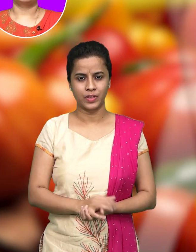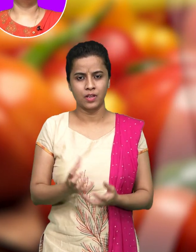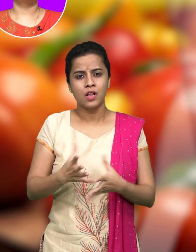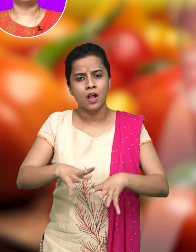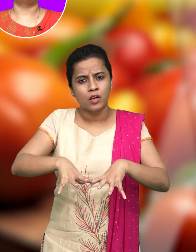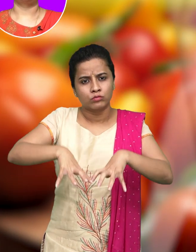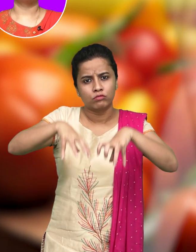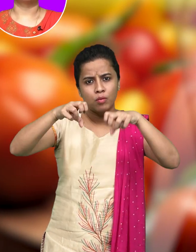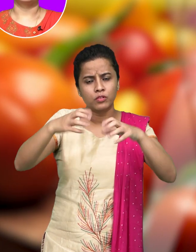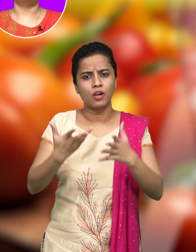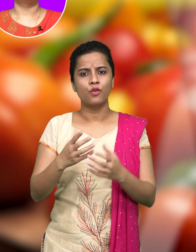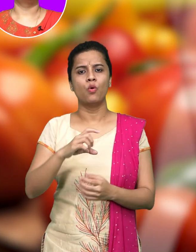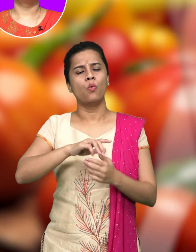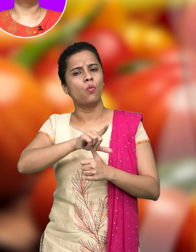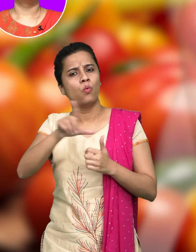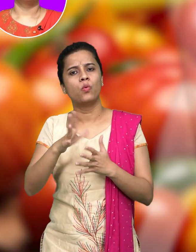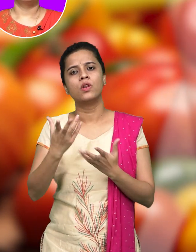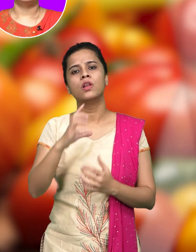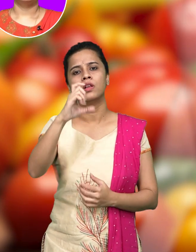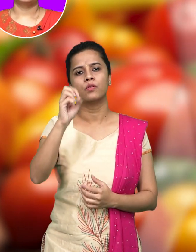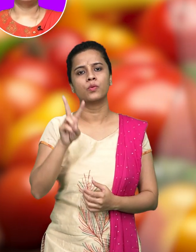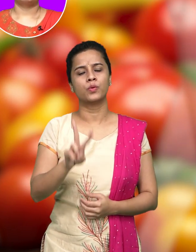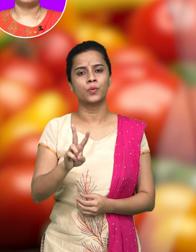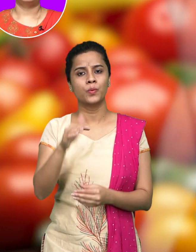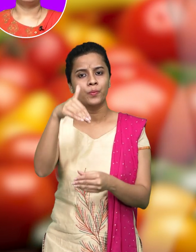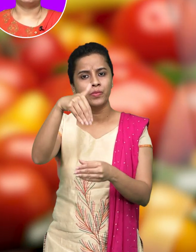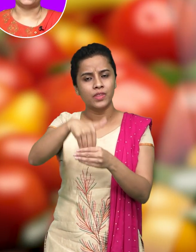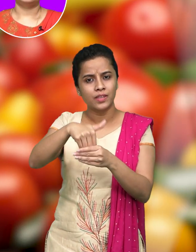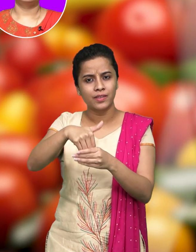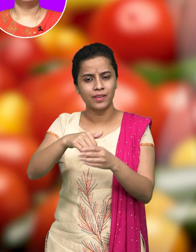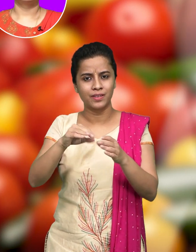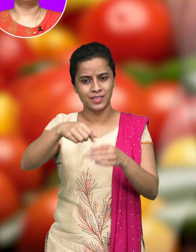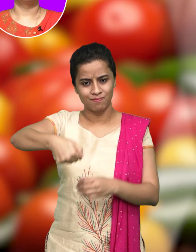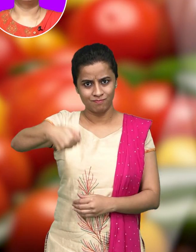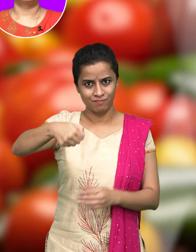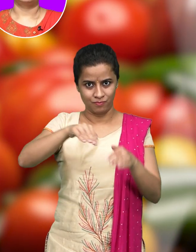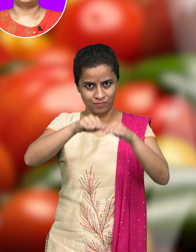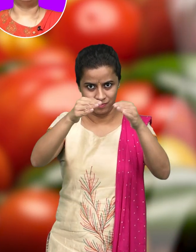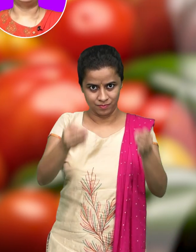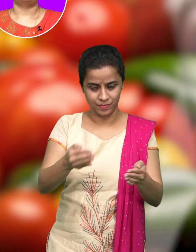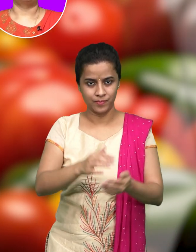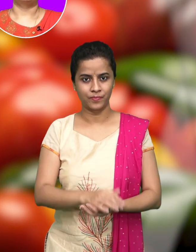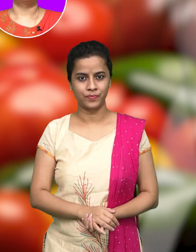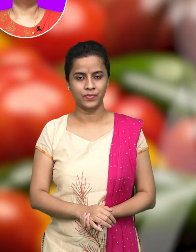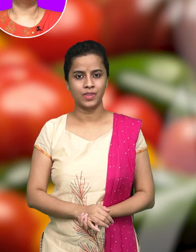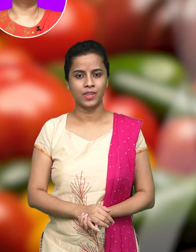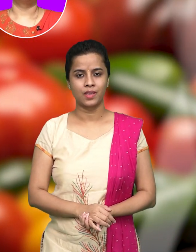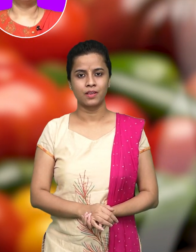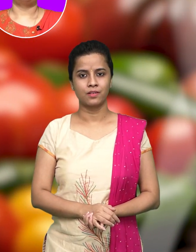absorbs all the carbon dioxide inside the polythene bag and